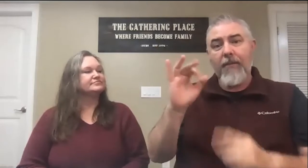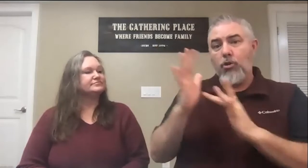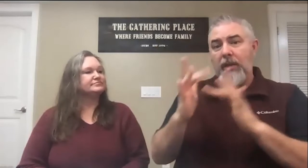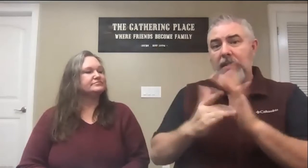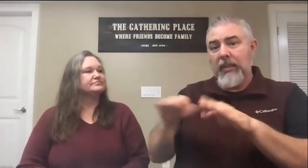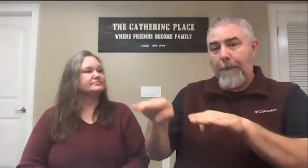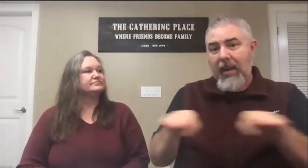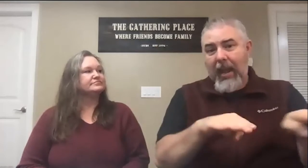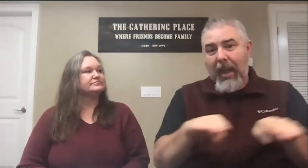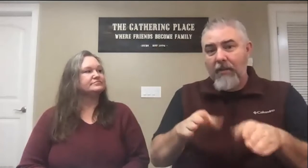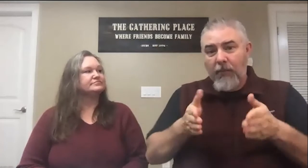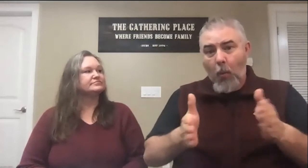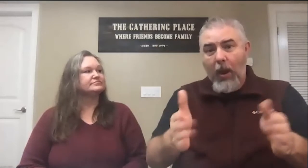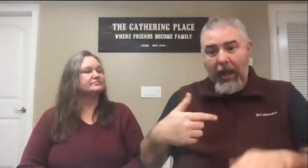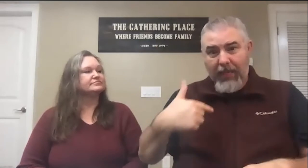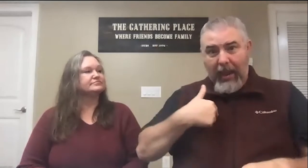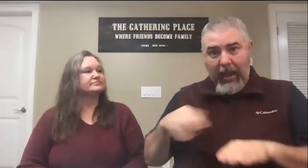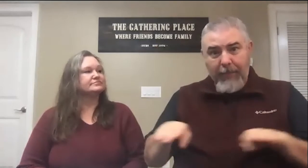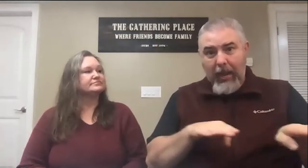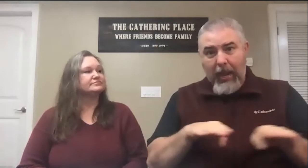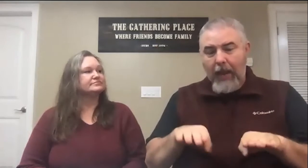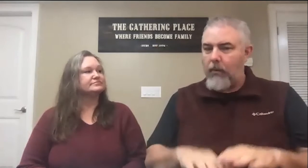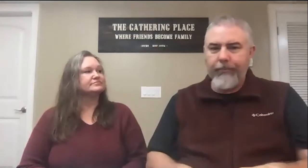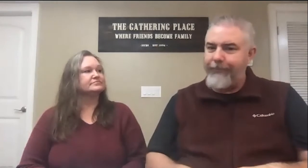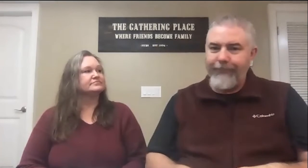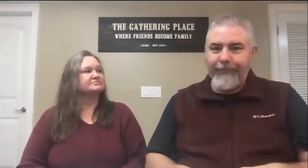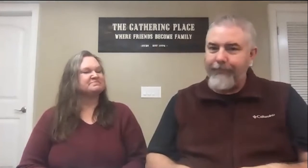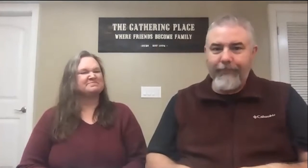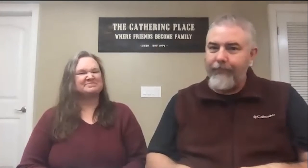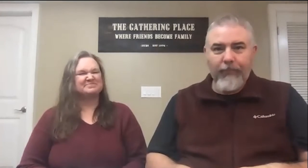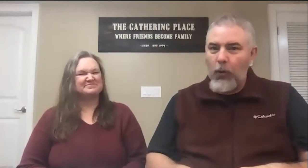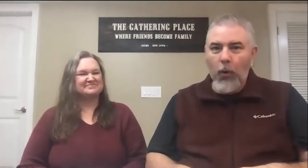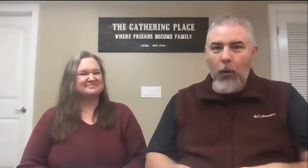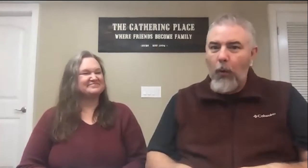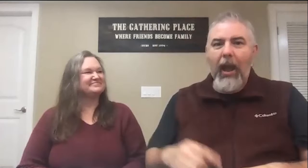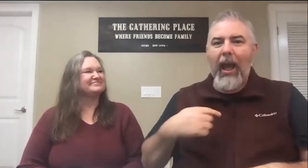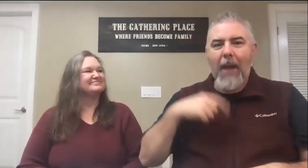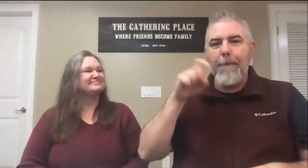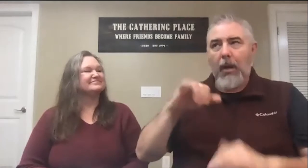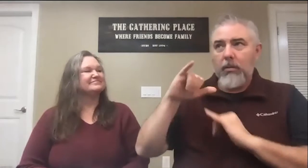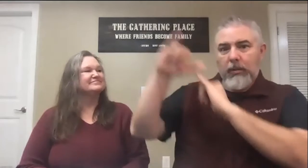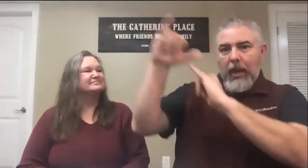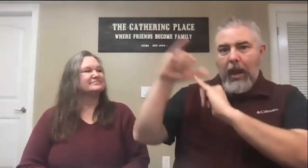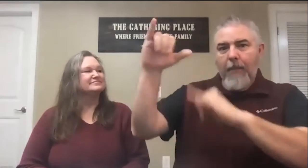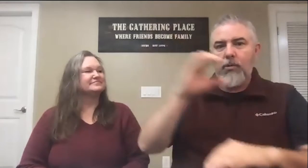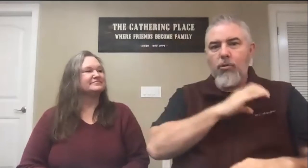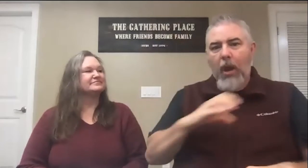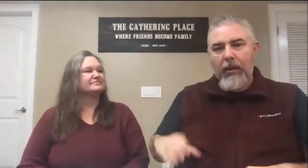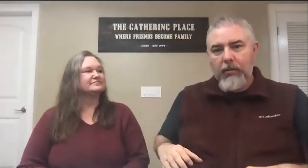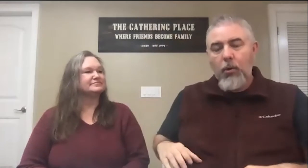And metaphorically, I'm Jesus to her. So the way that I behave, if it's not appropriate, I must be like